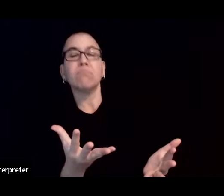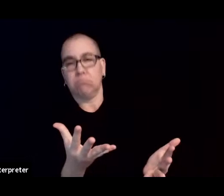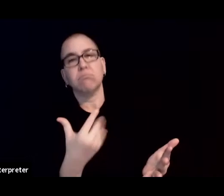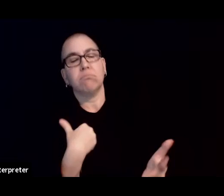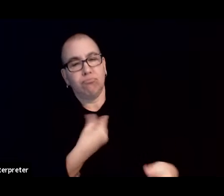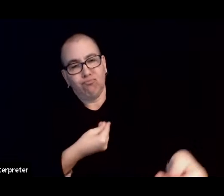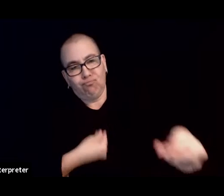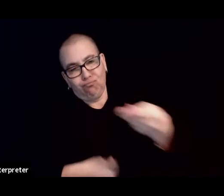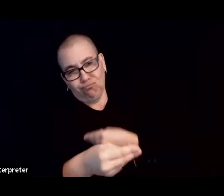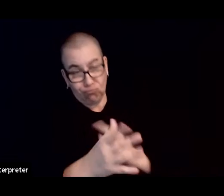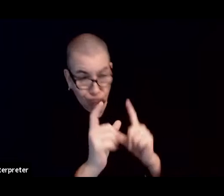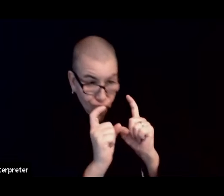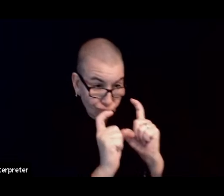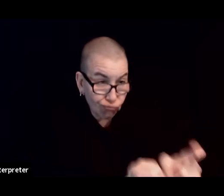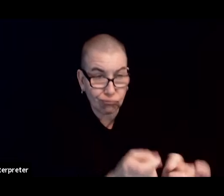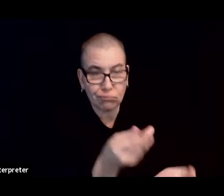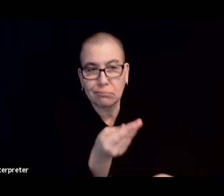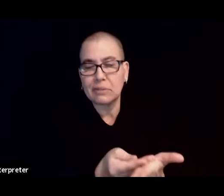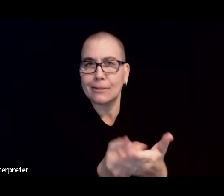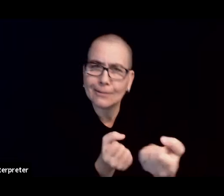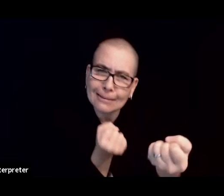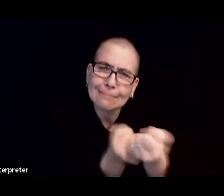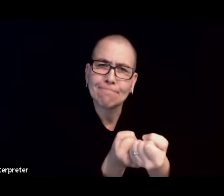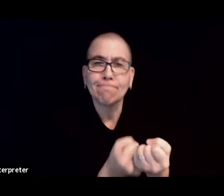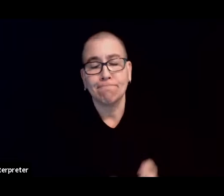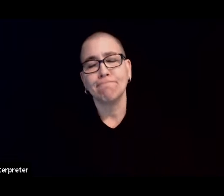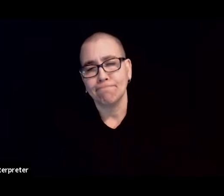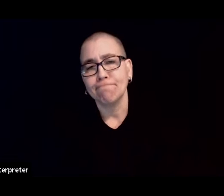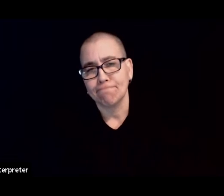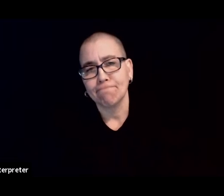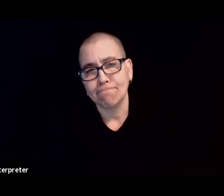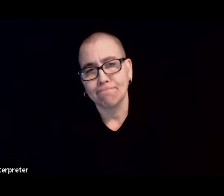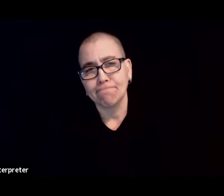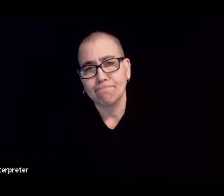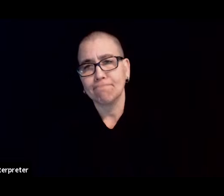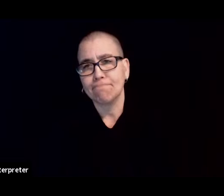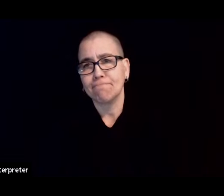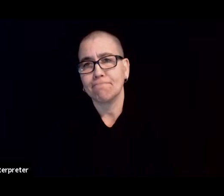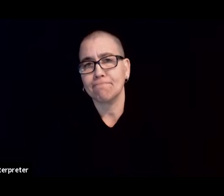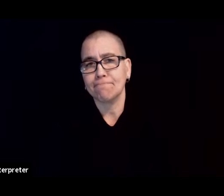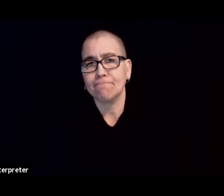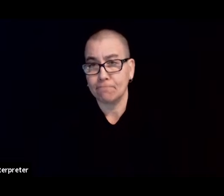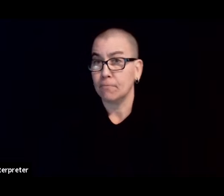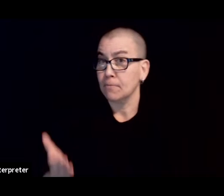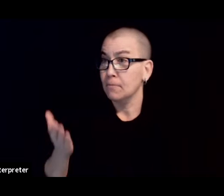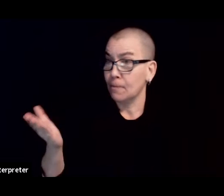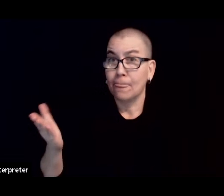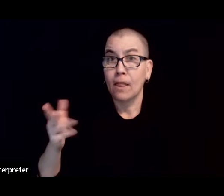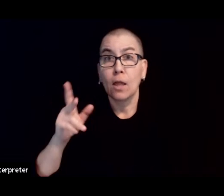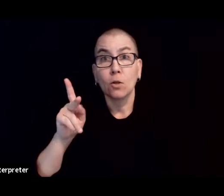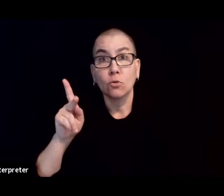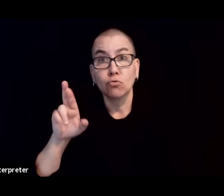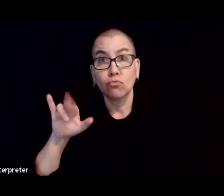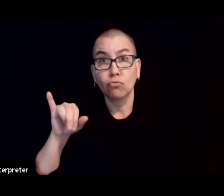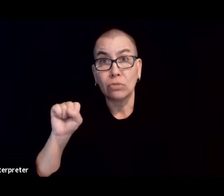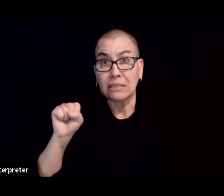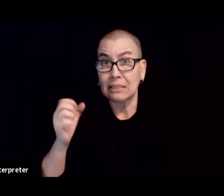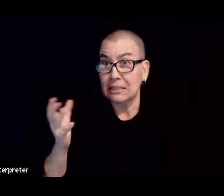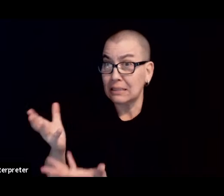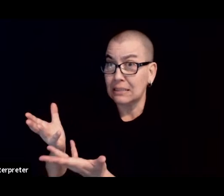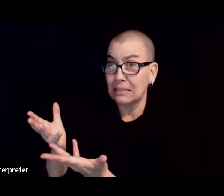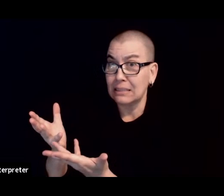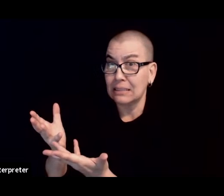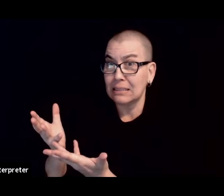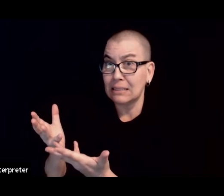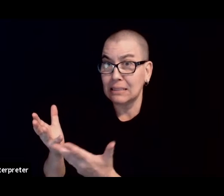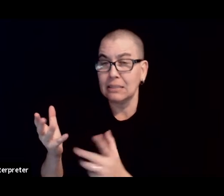Chris, anything you'd add on mask wearing in bars? Yeah, if I may, before you do, Chris, let me